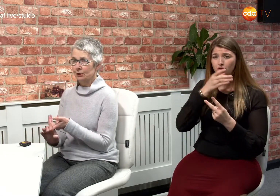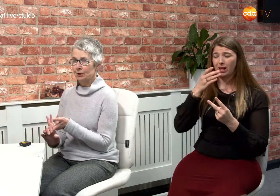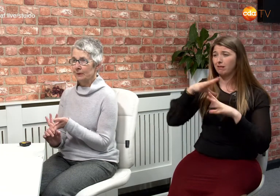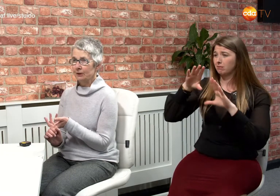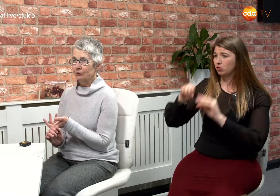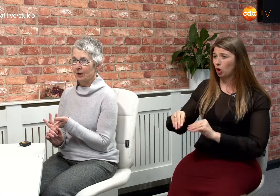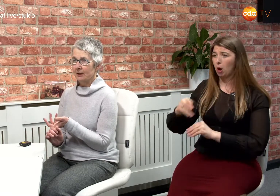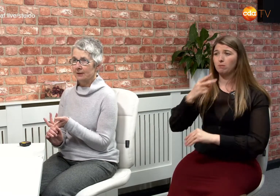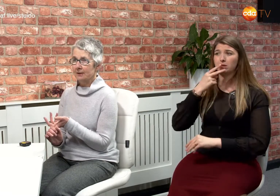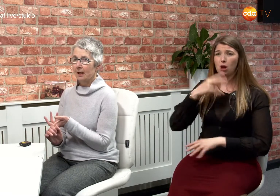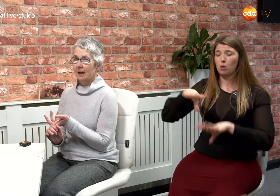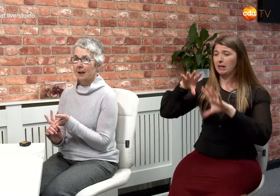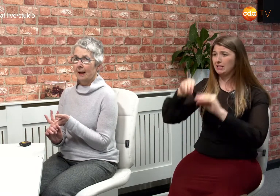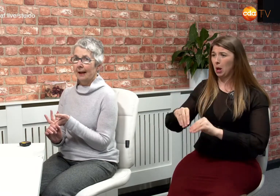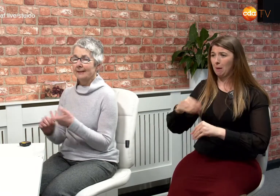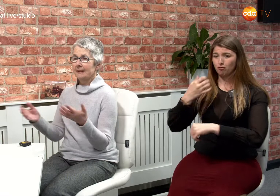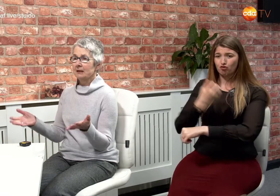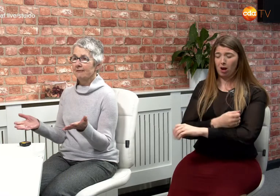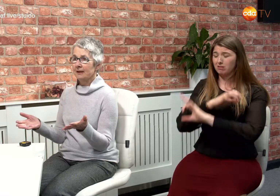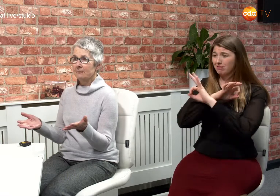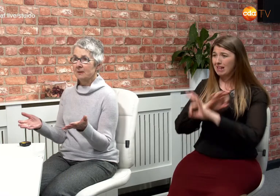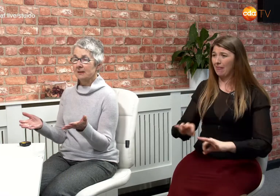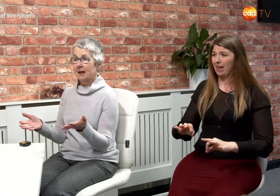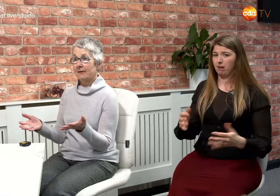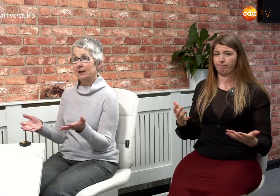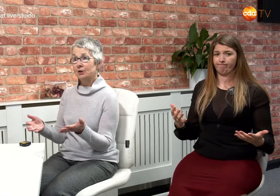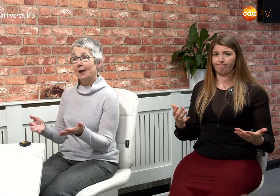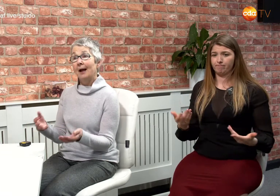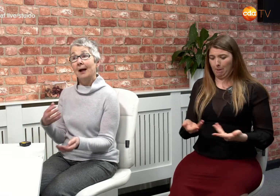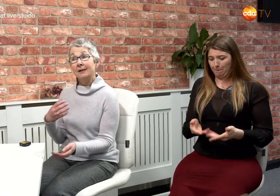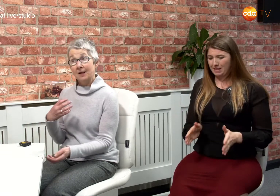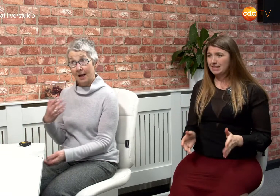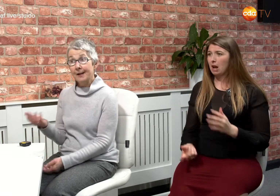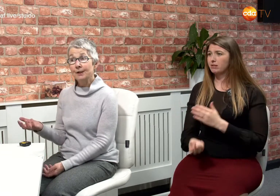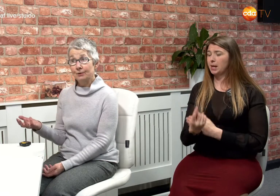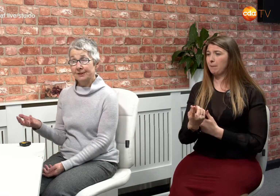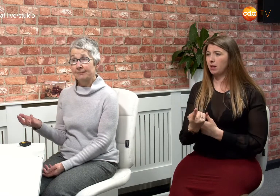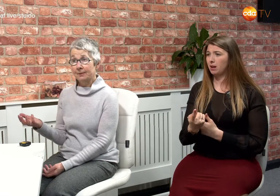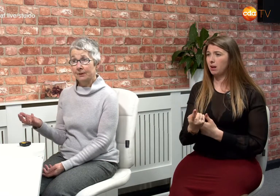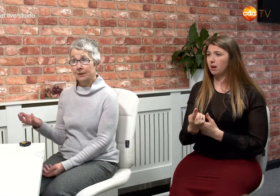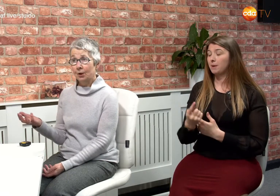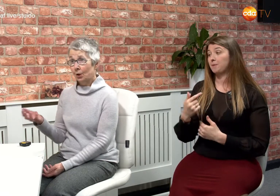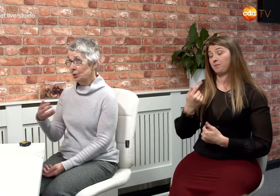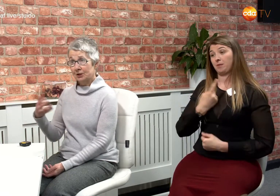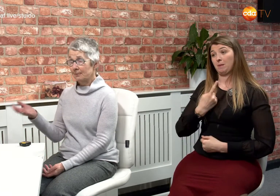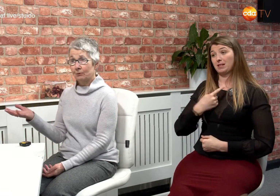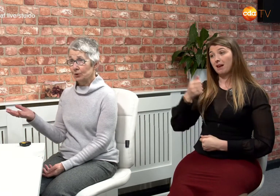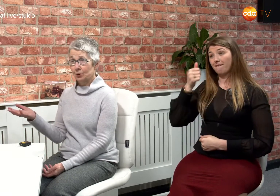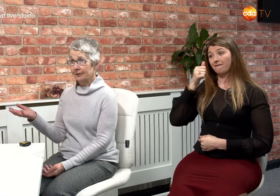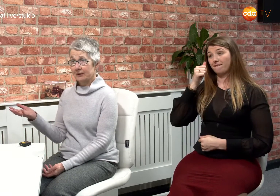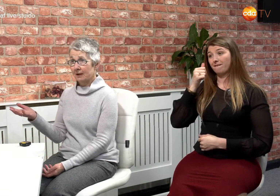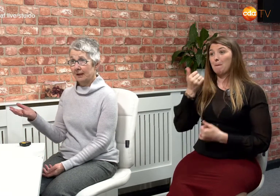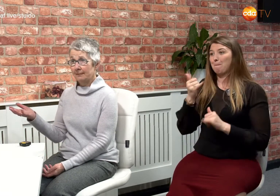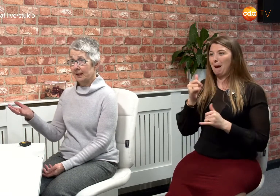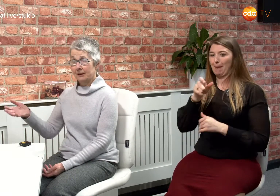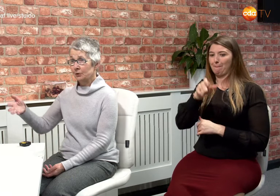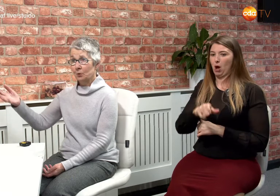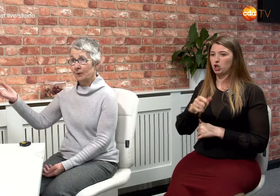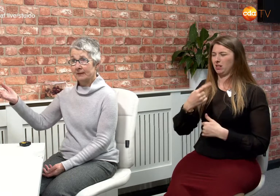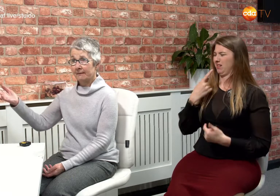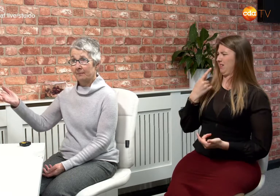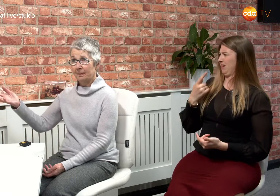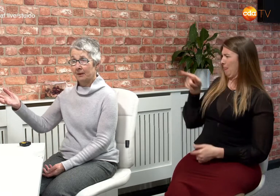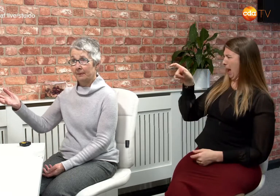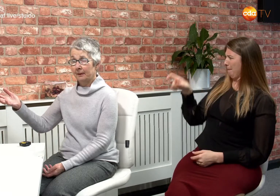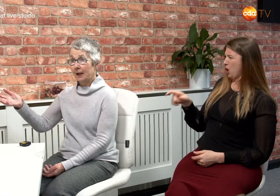smoking and I'm not doing drugs. And yet I've had a miscarriage, and I know somebody who smokes all the time and